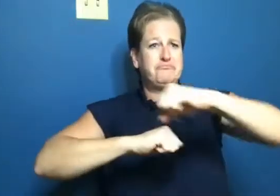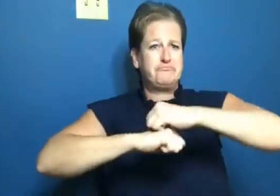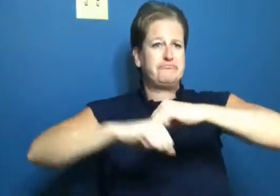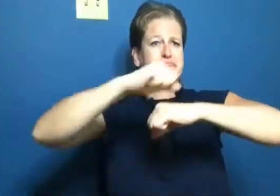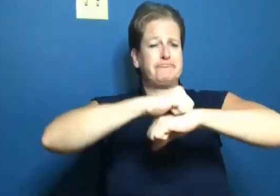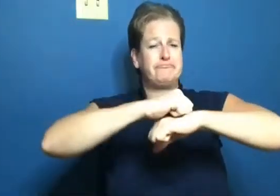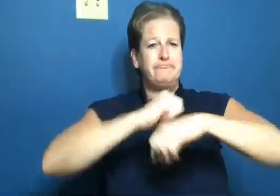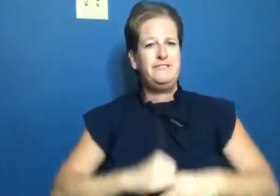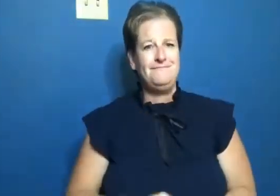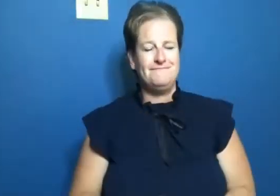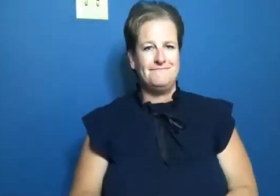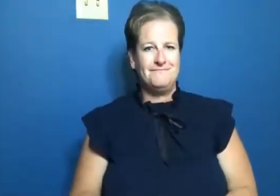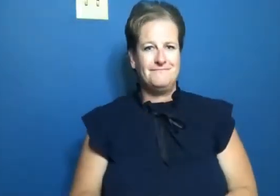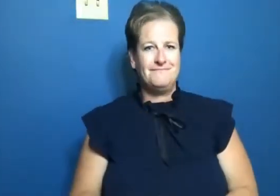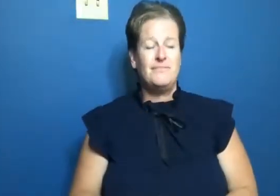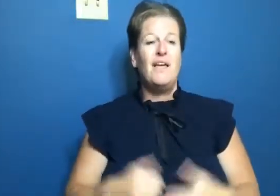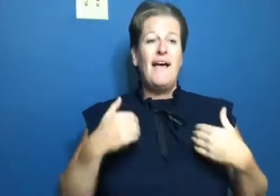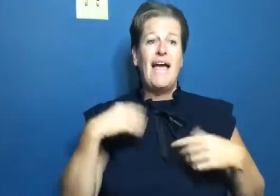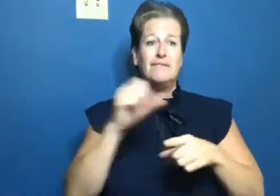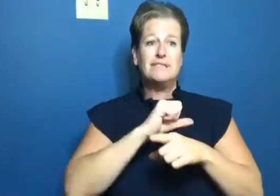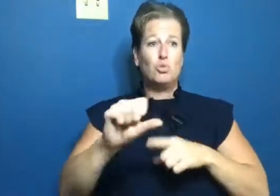So I do have a sobriety date. It's October 6th,